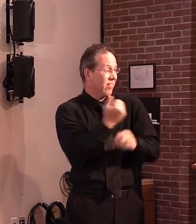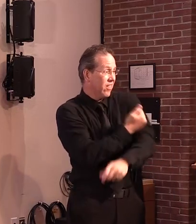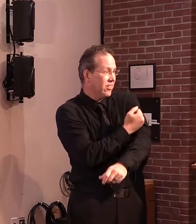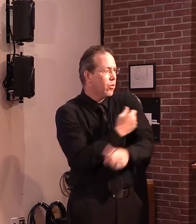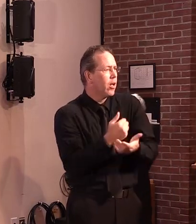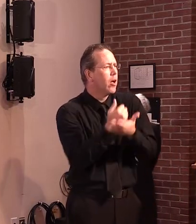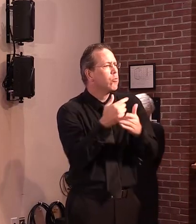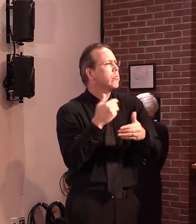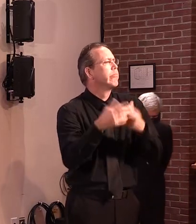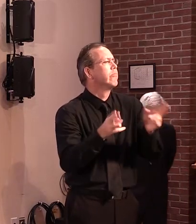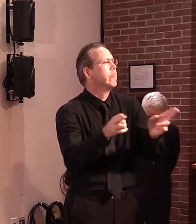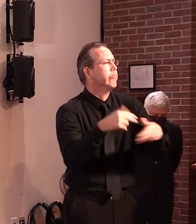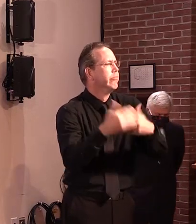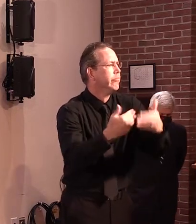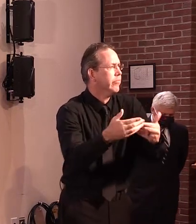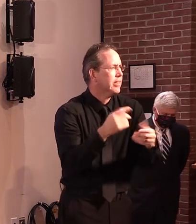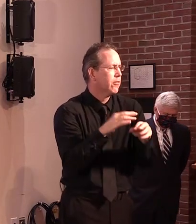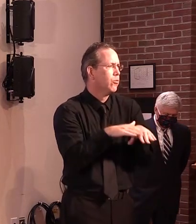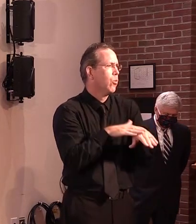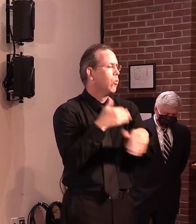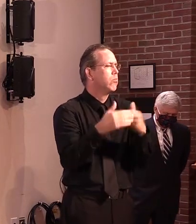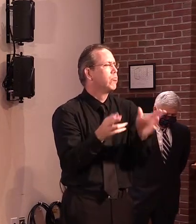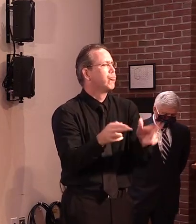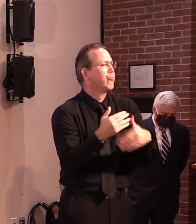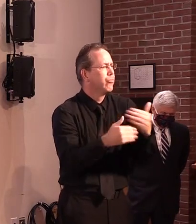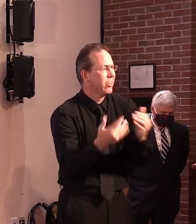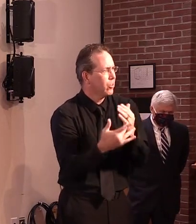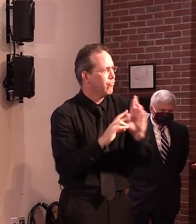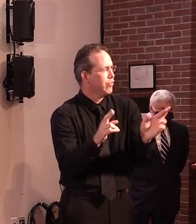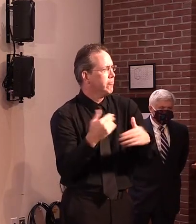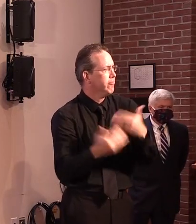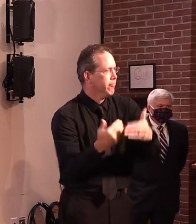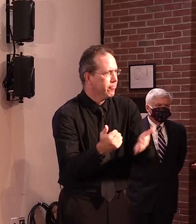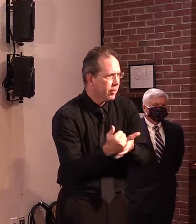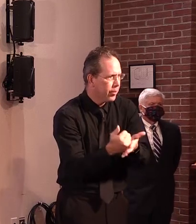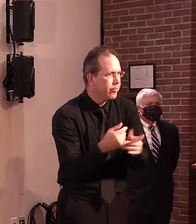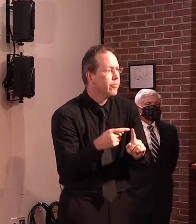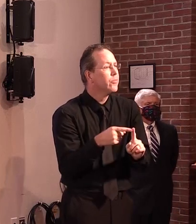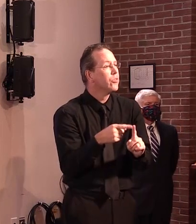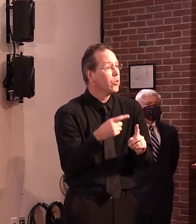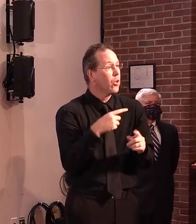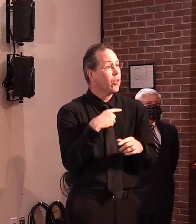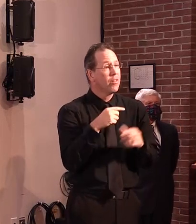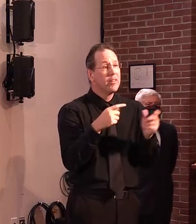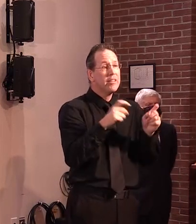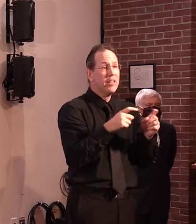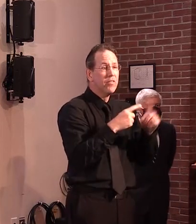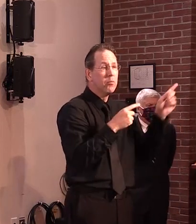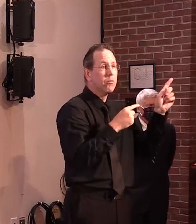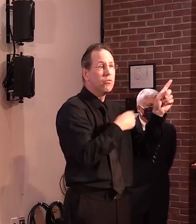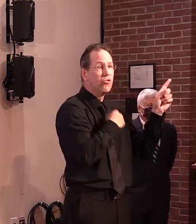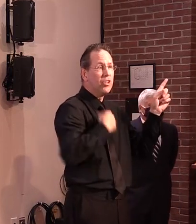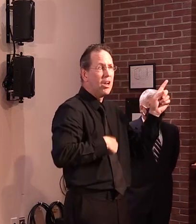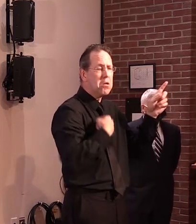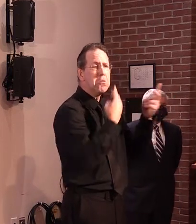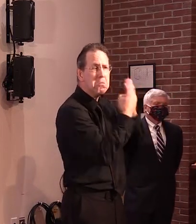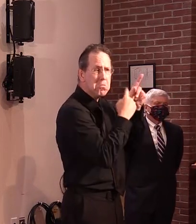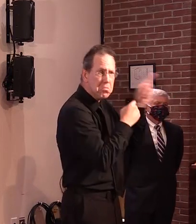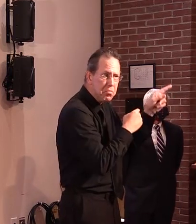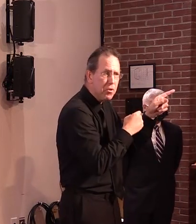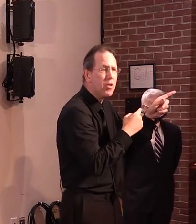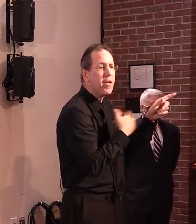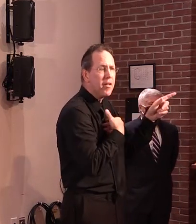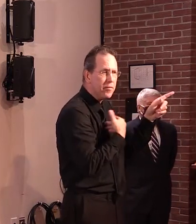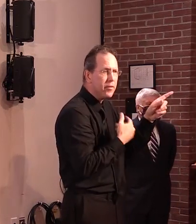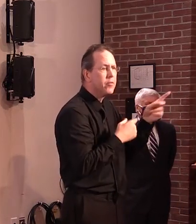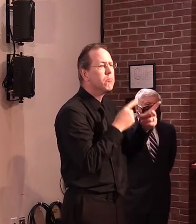virus, which was published on January 10th by the Chinese, into a phase one trial within